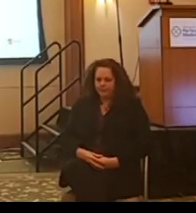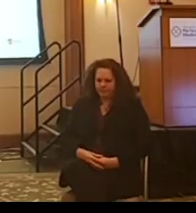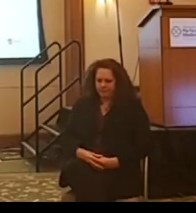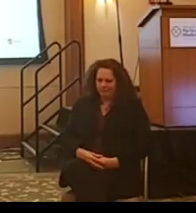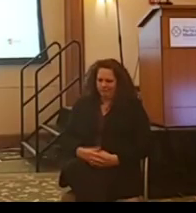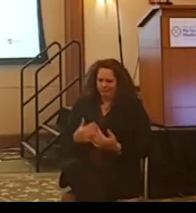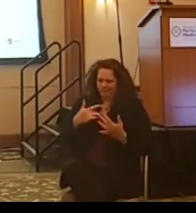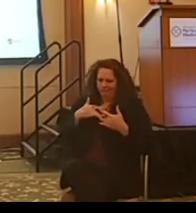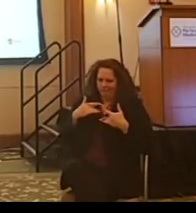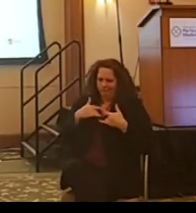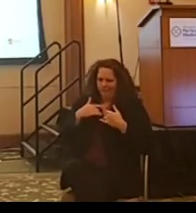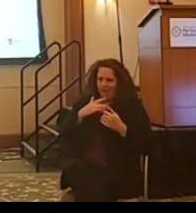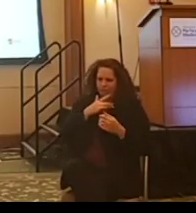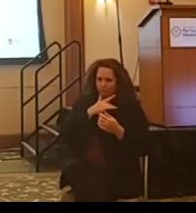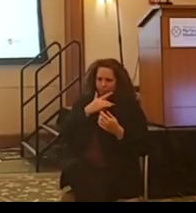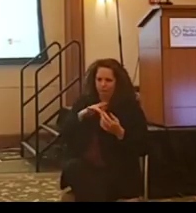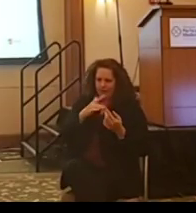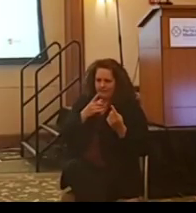the trends that may be